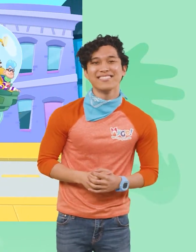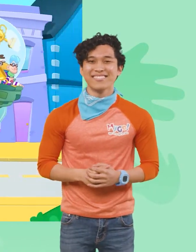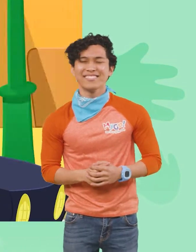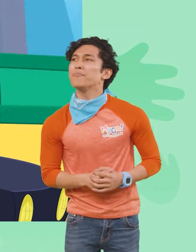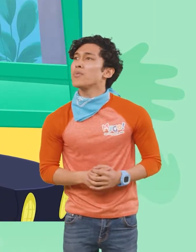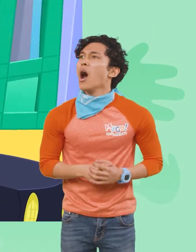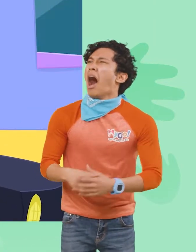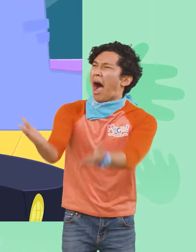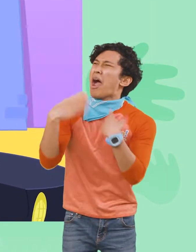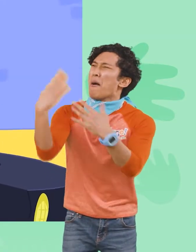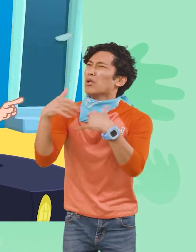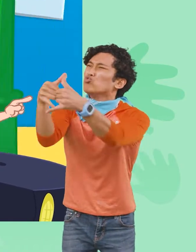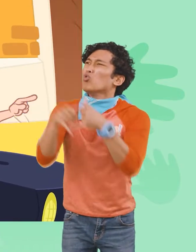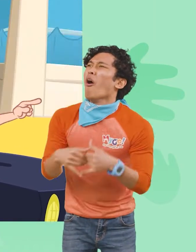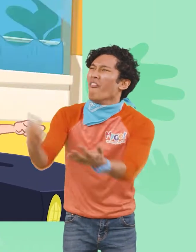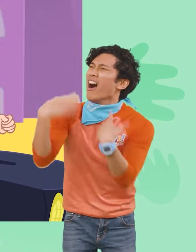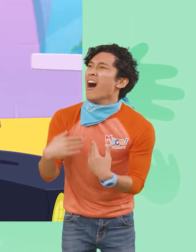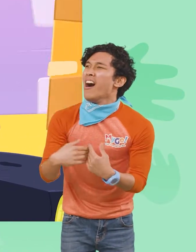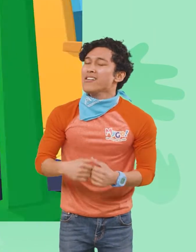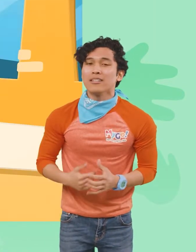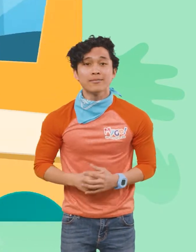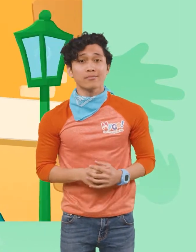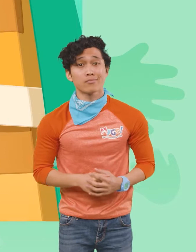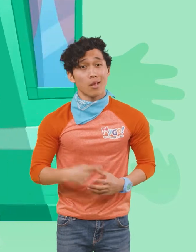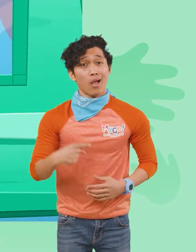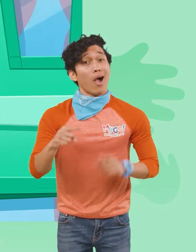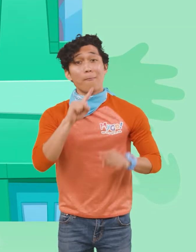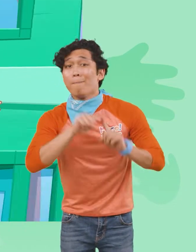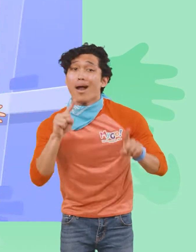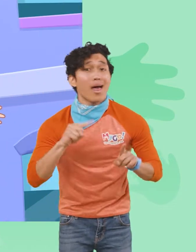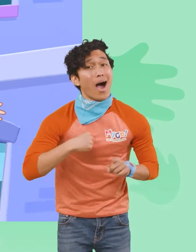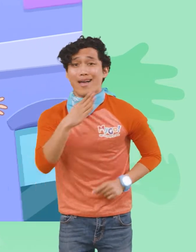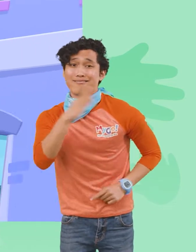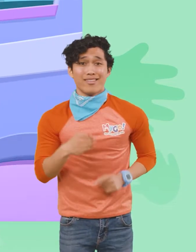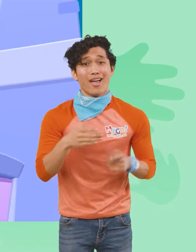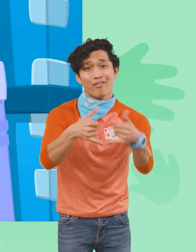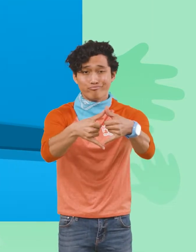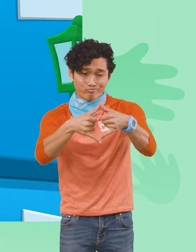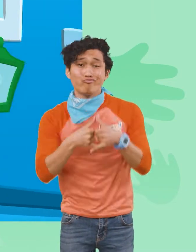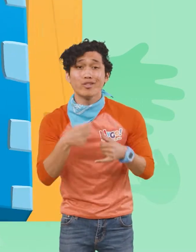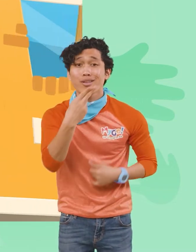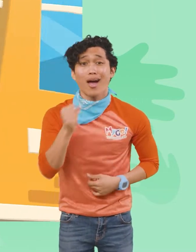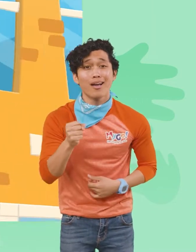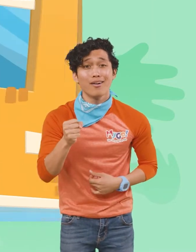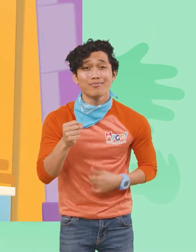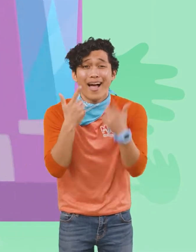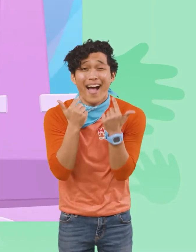Give back those awards! But I never got any awards in high school. Ha-ha-ha-ha.